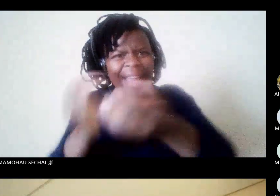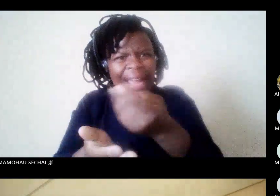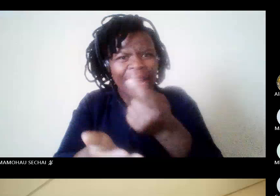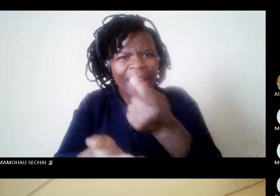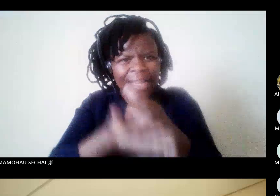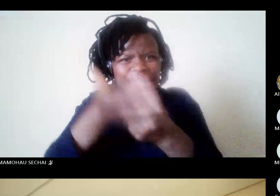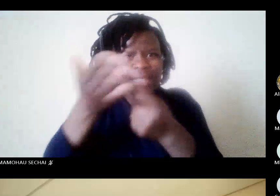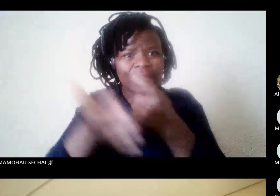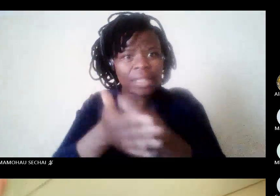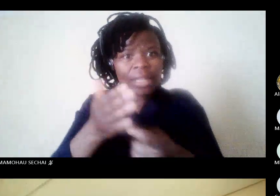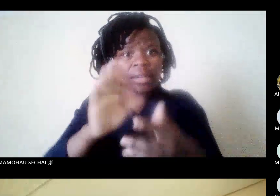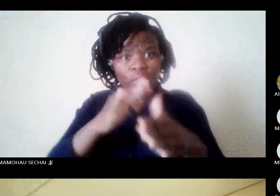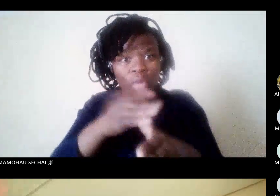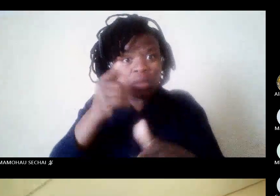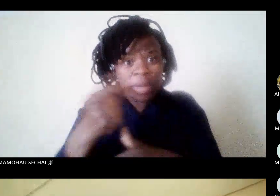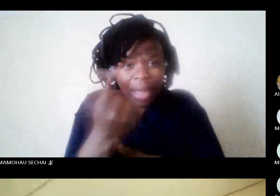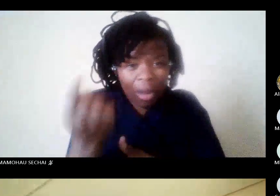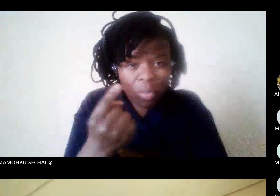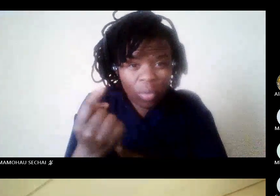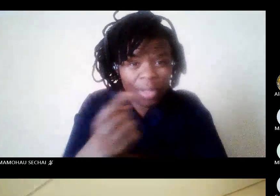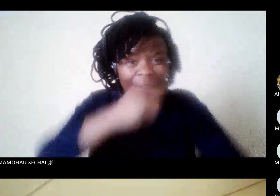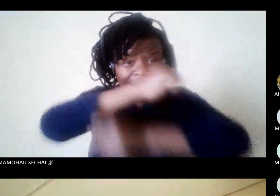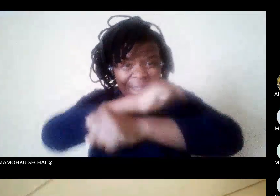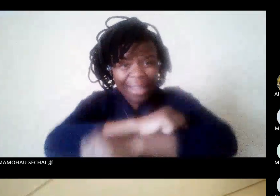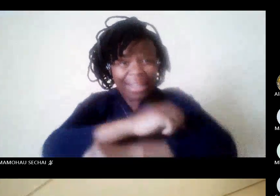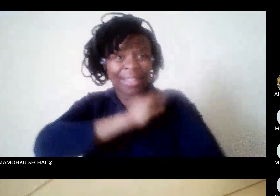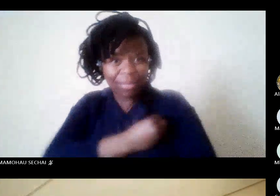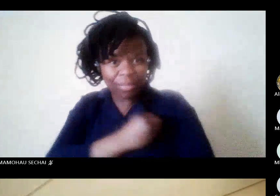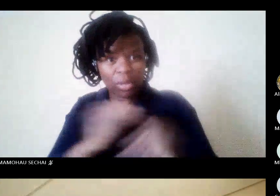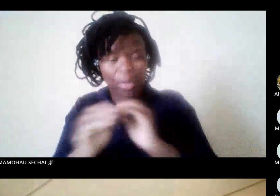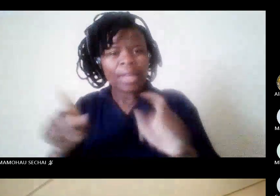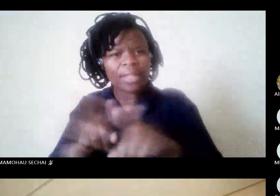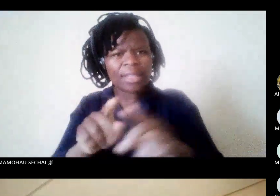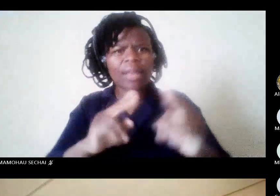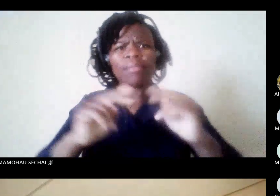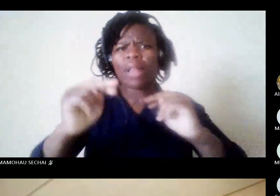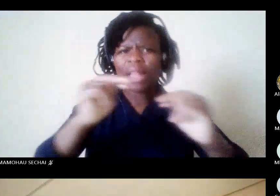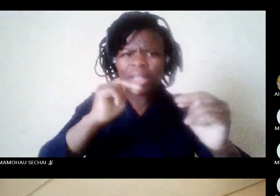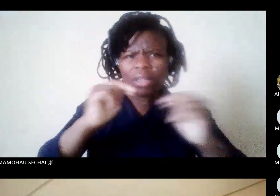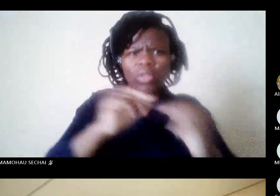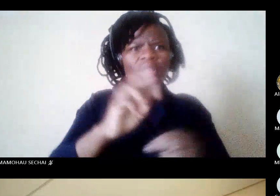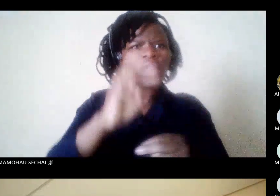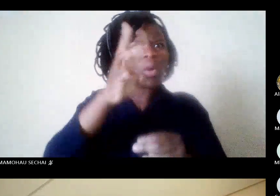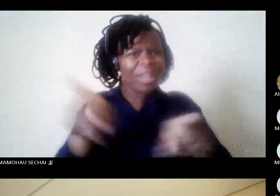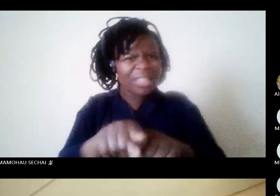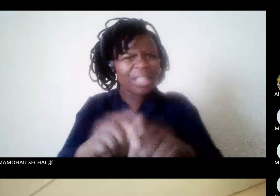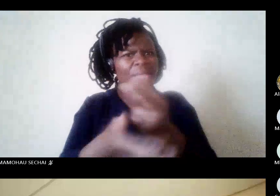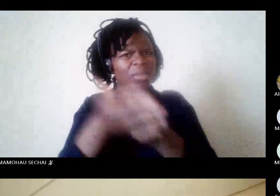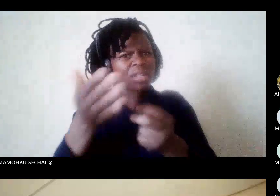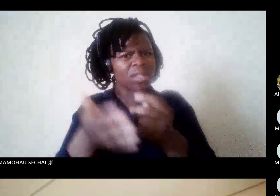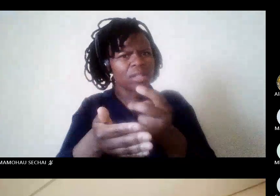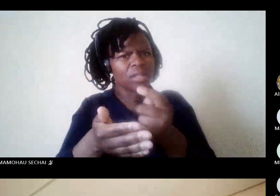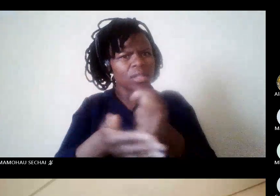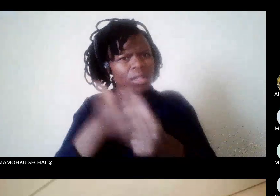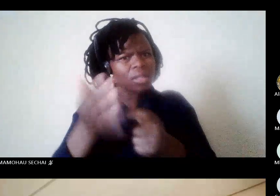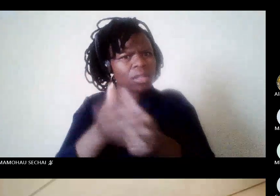with disability. When you see how other learners, you are also negotiating, will I be treated like that? So you can see. And then